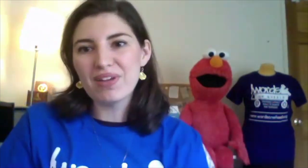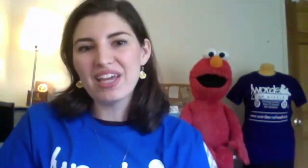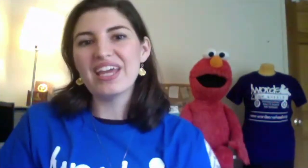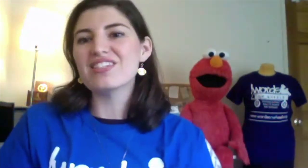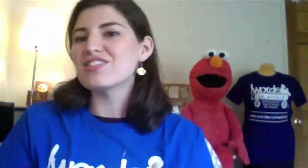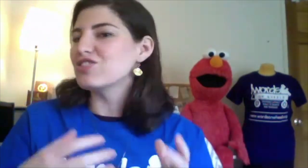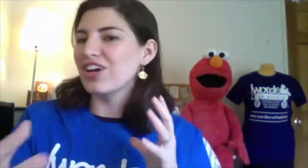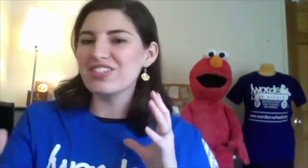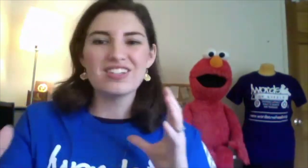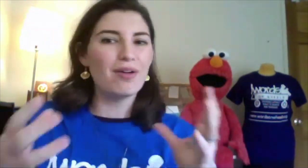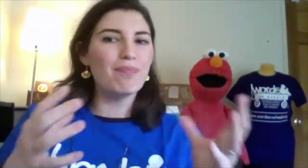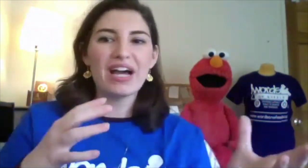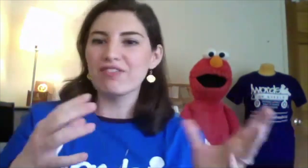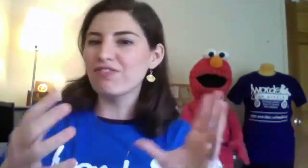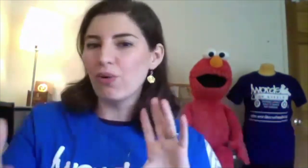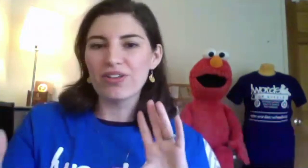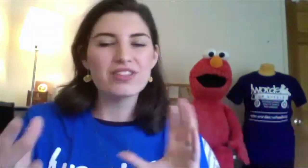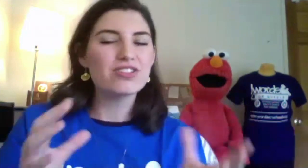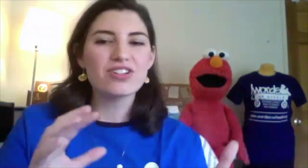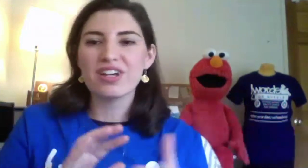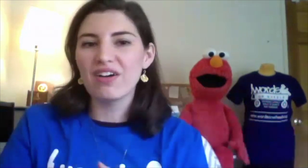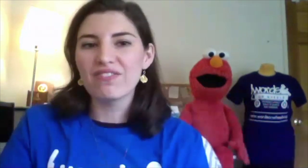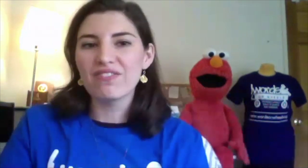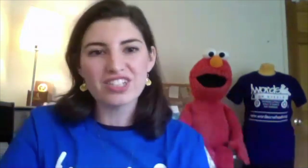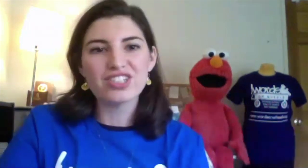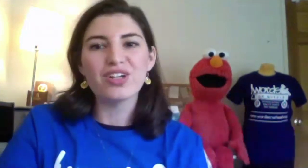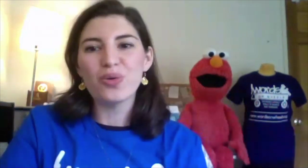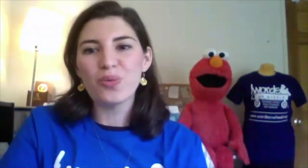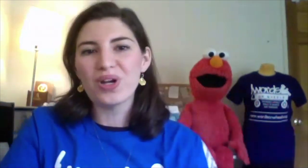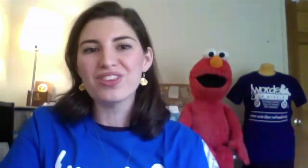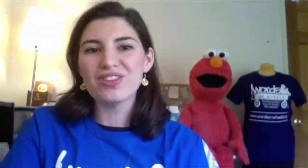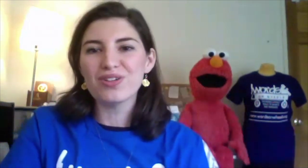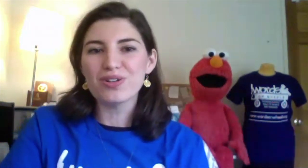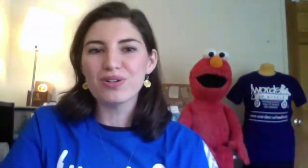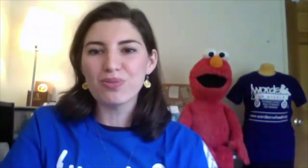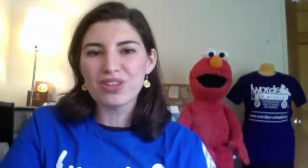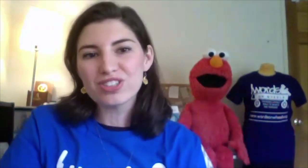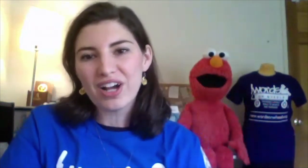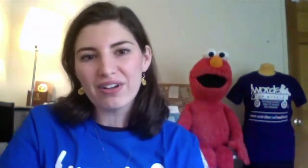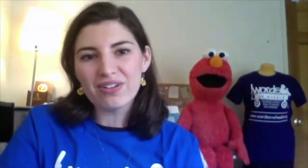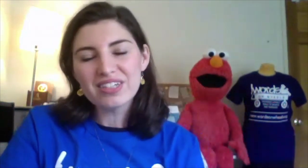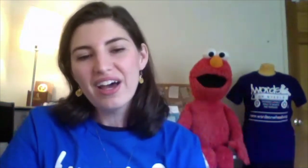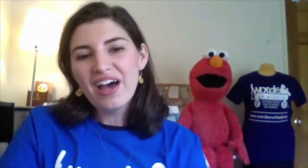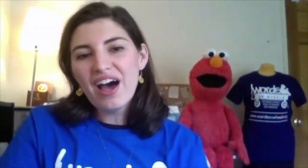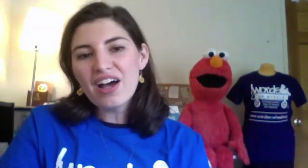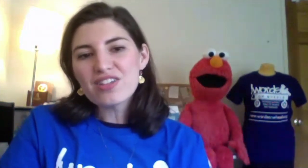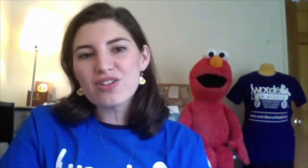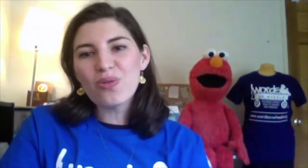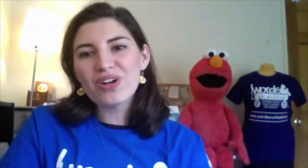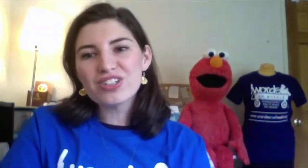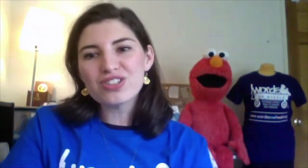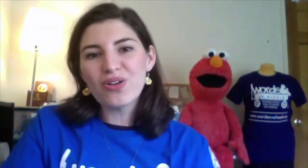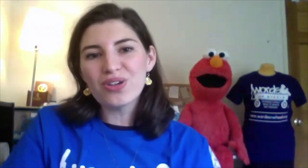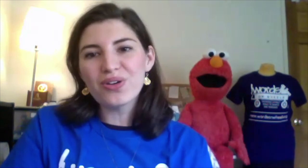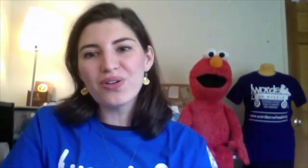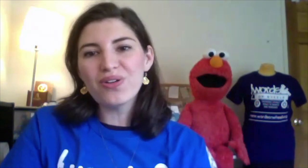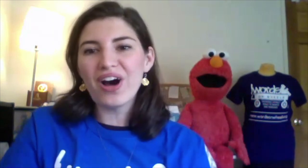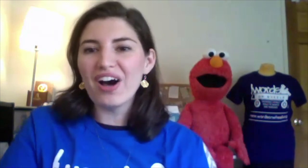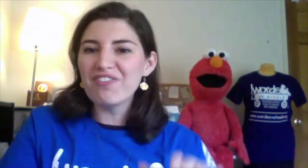it's just a back and forth. It's just a conversation with your child. So we're going to show you 5